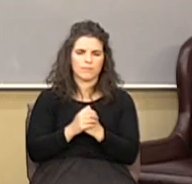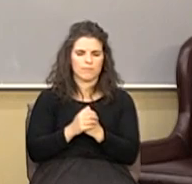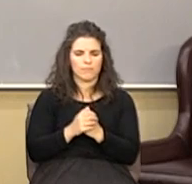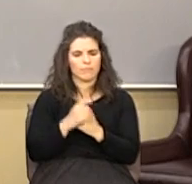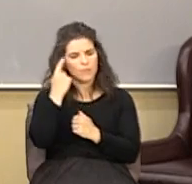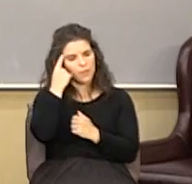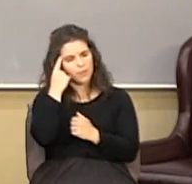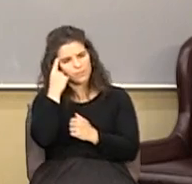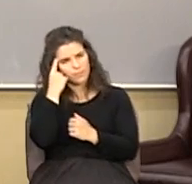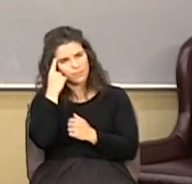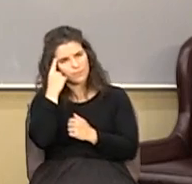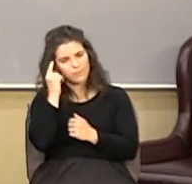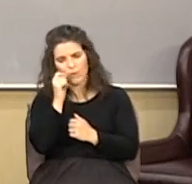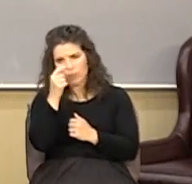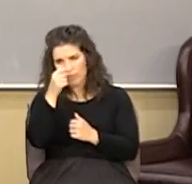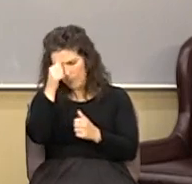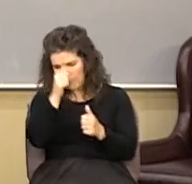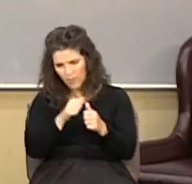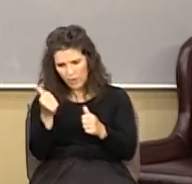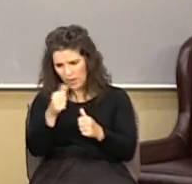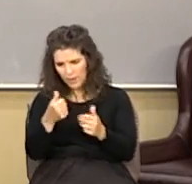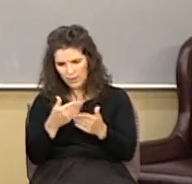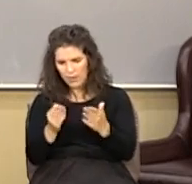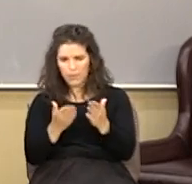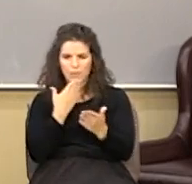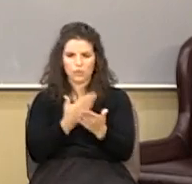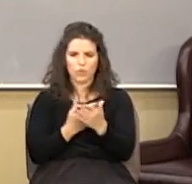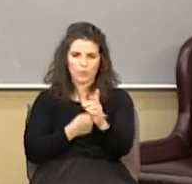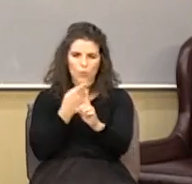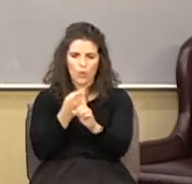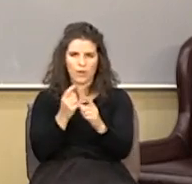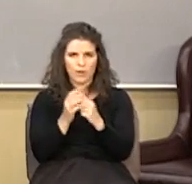that's probably I don't remember anything else in the track but I thought that was a good point